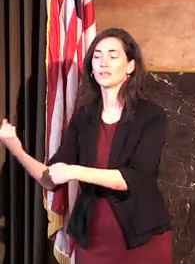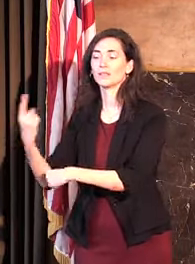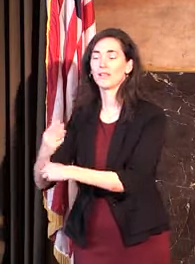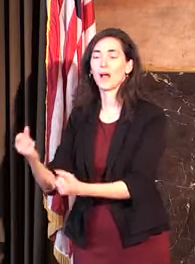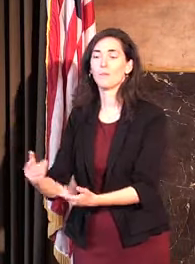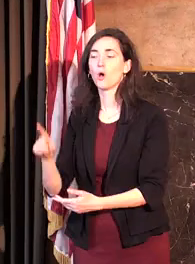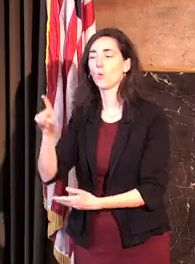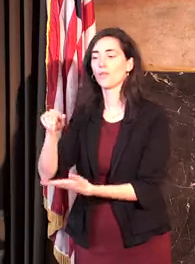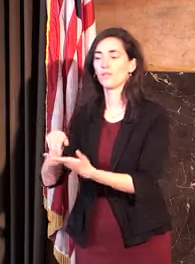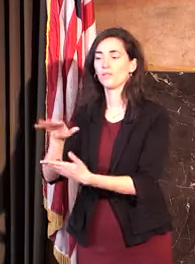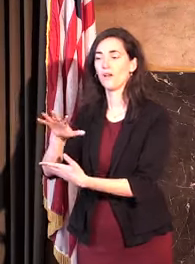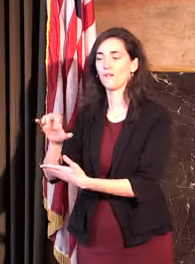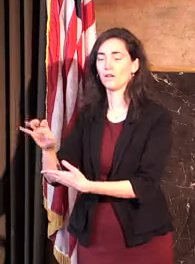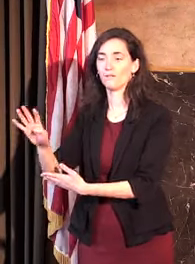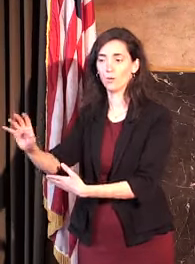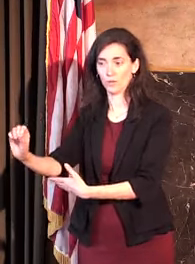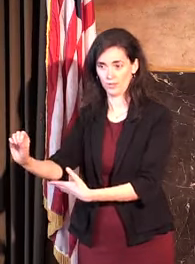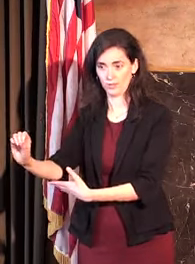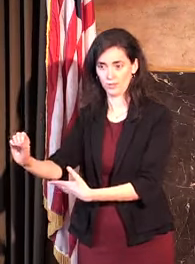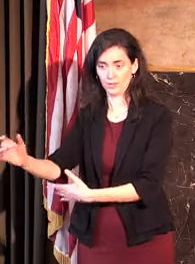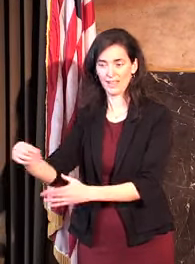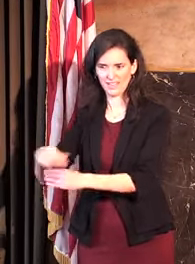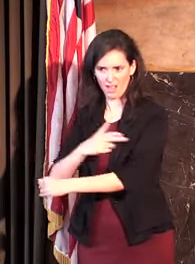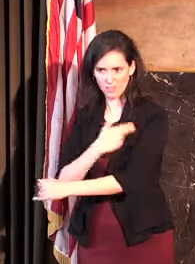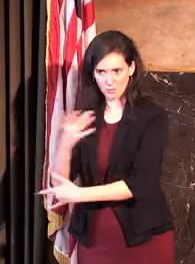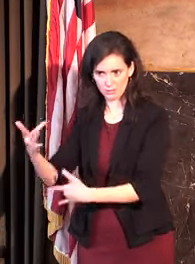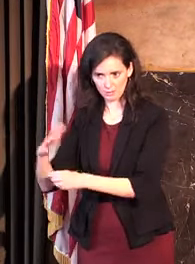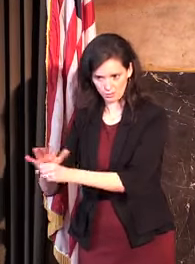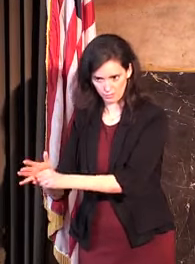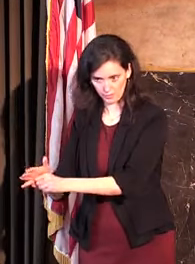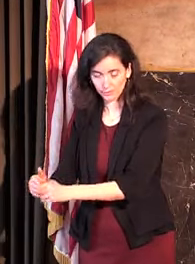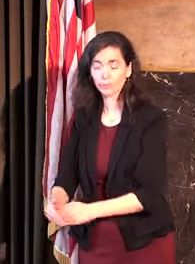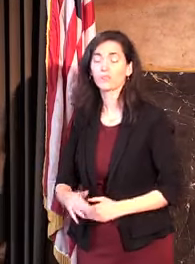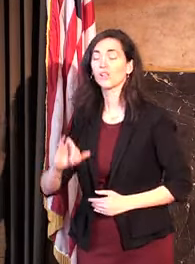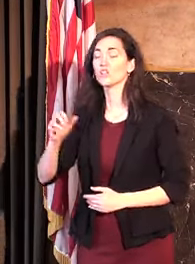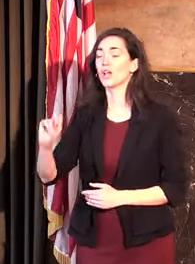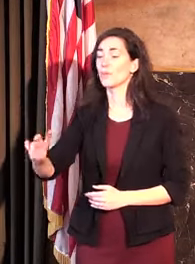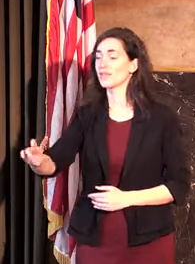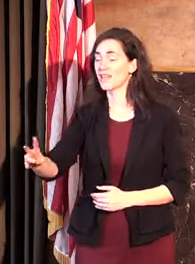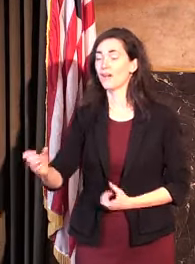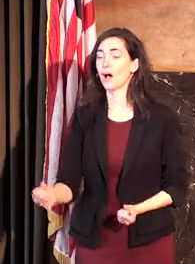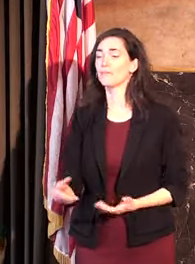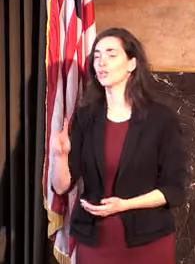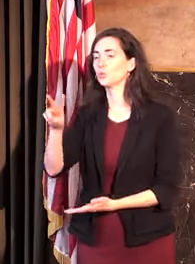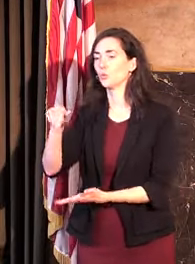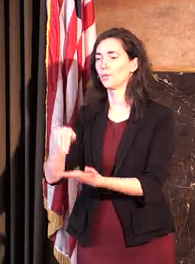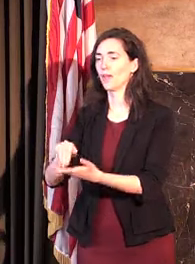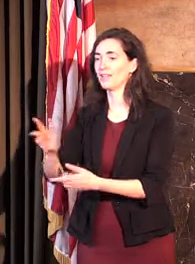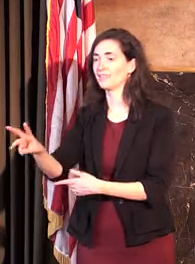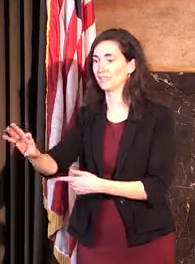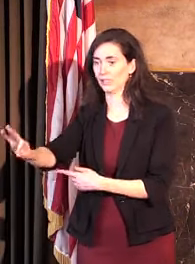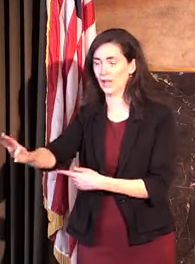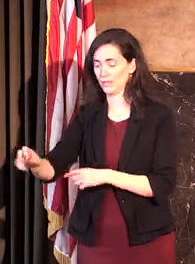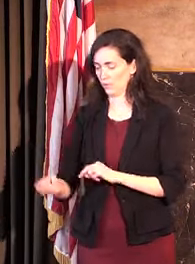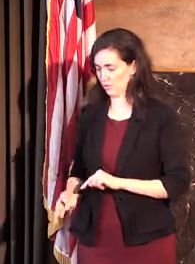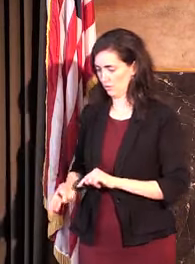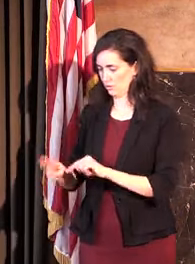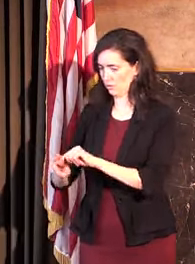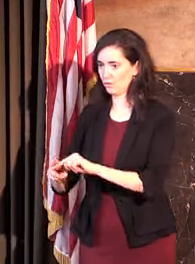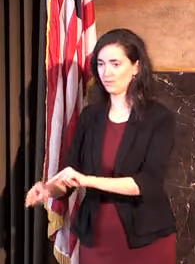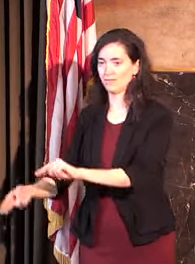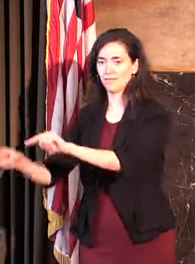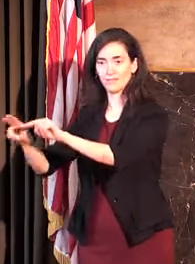to 1,540. And on January the 7th, it was 2,069. Now, that was